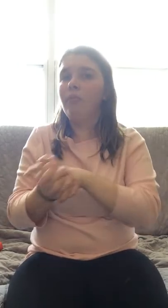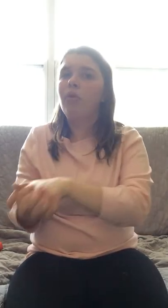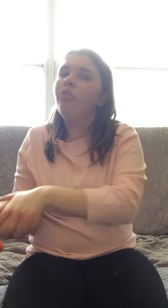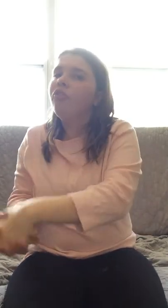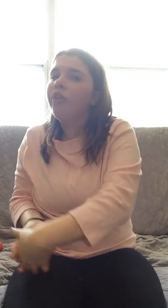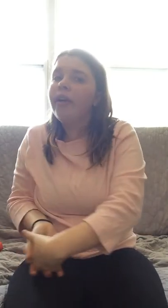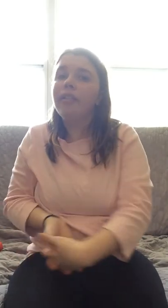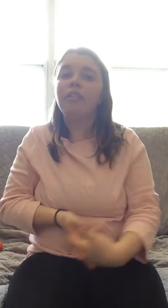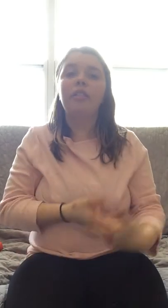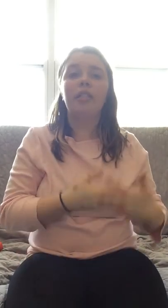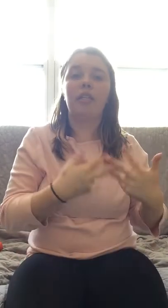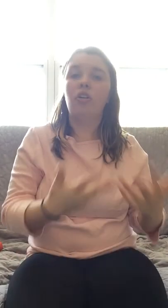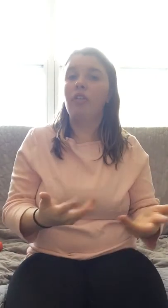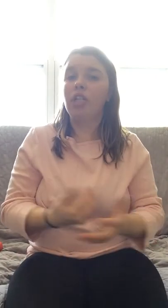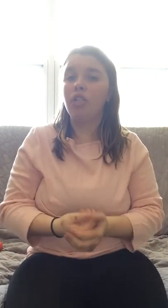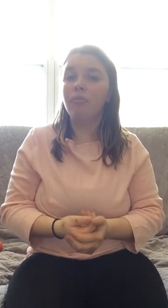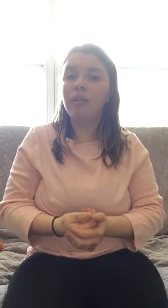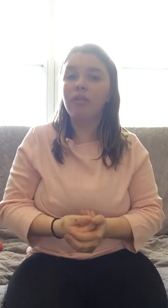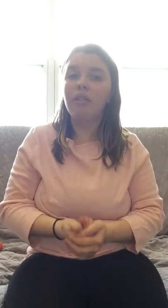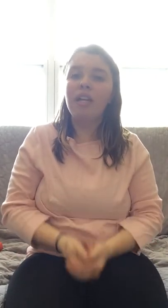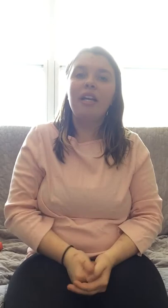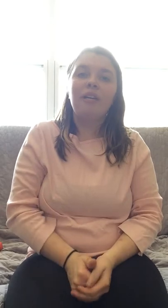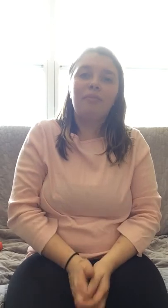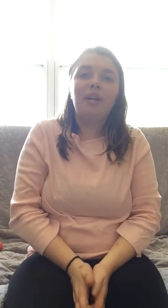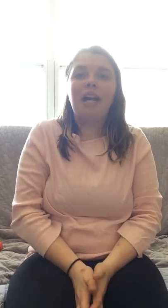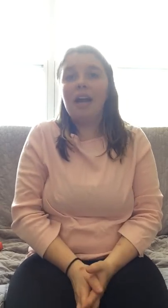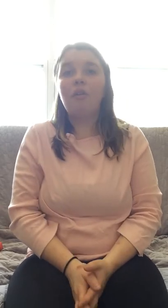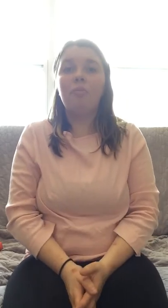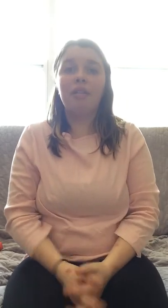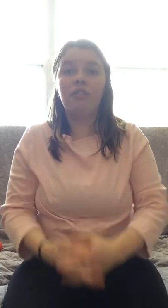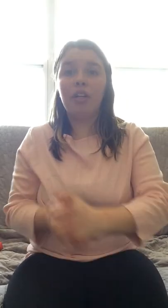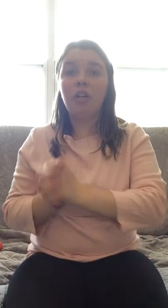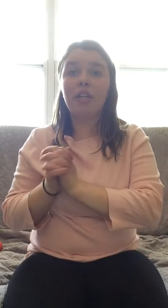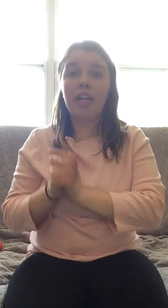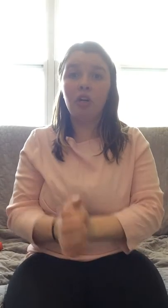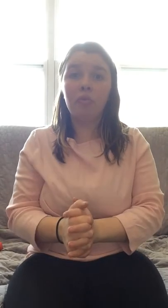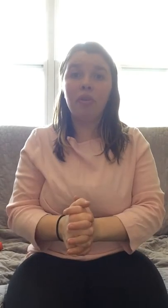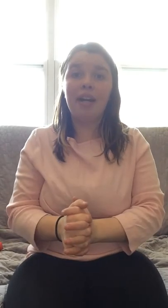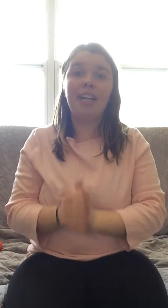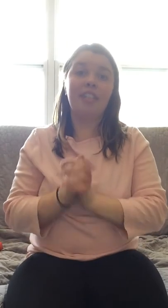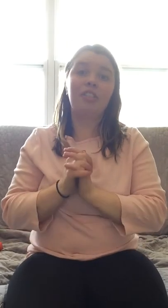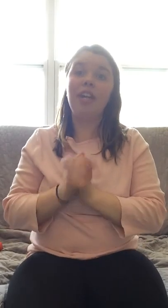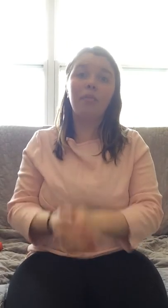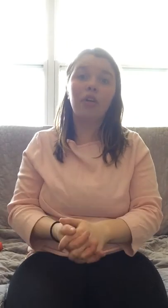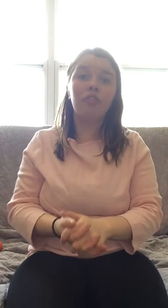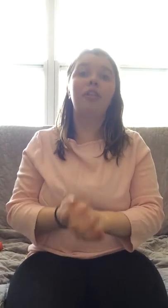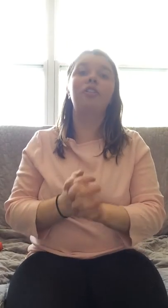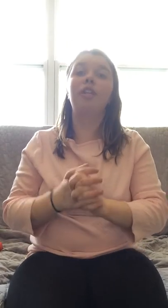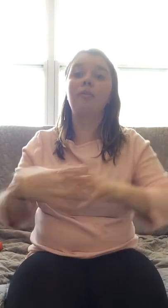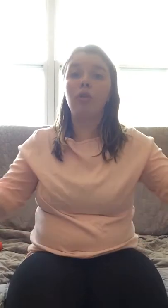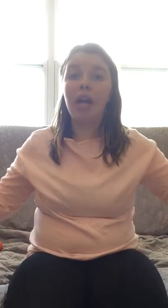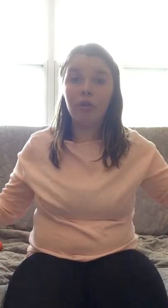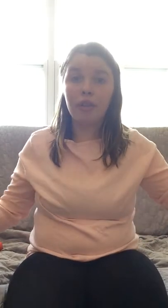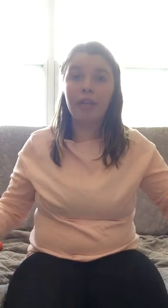more friends and all that shabeel. But I hope this video can help you guys to gain more friends and get more out there.